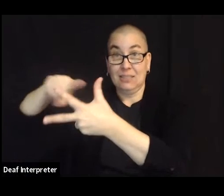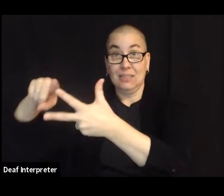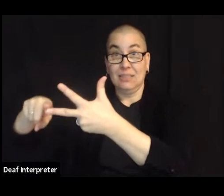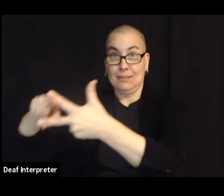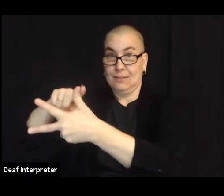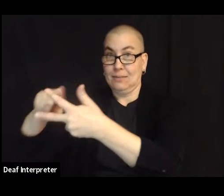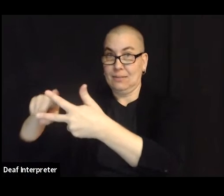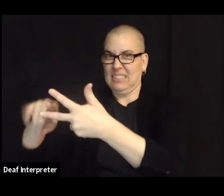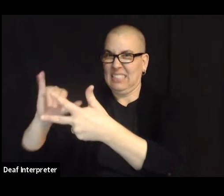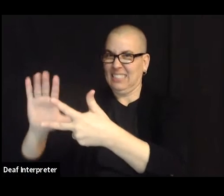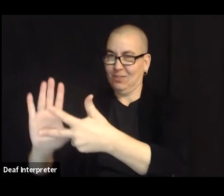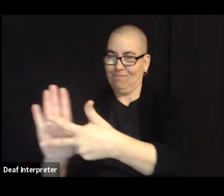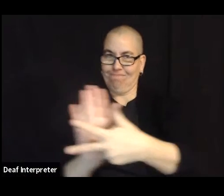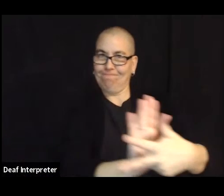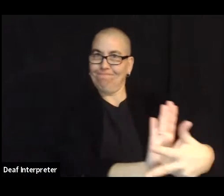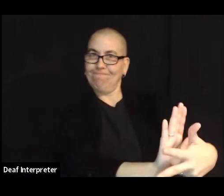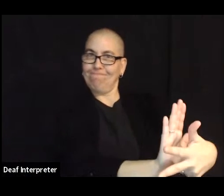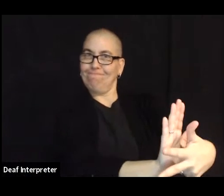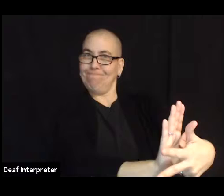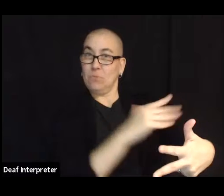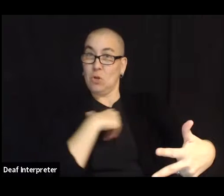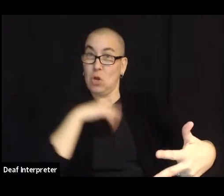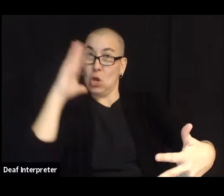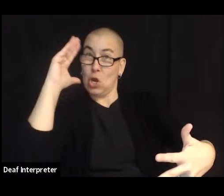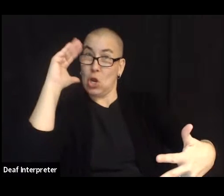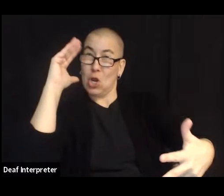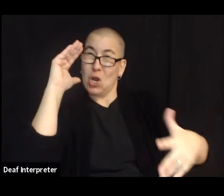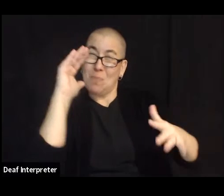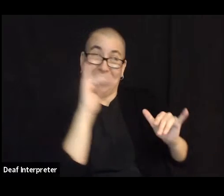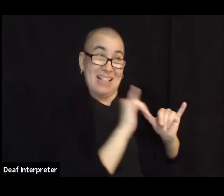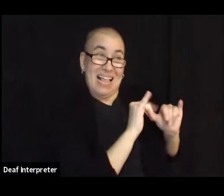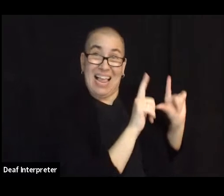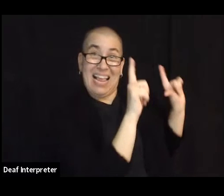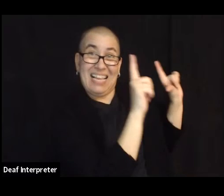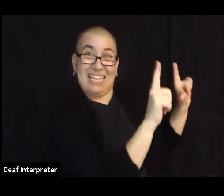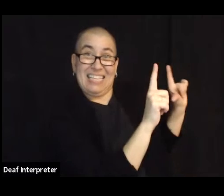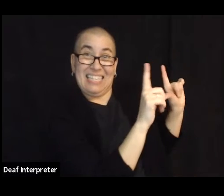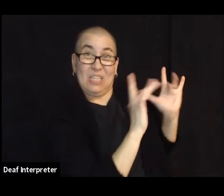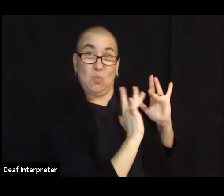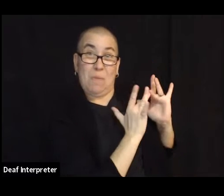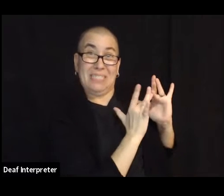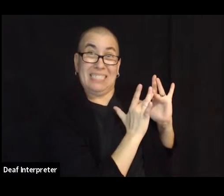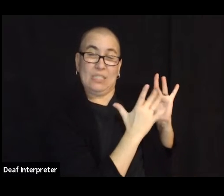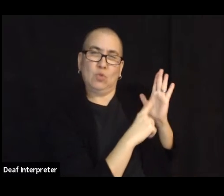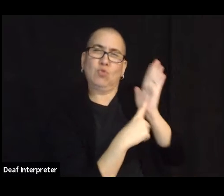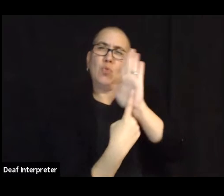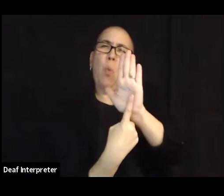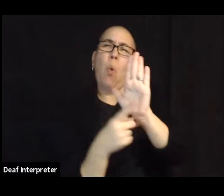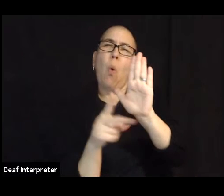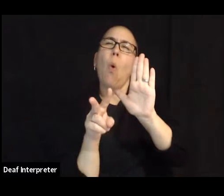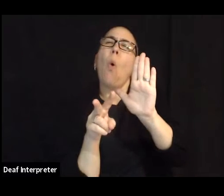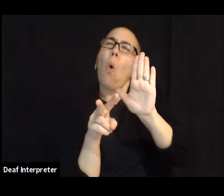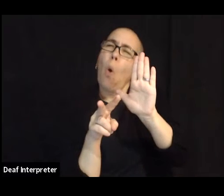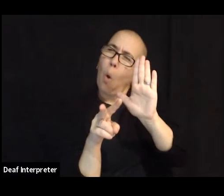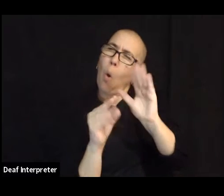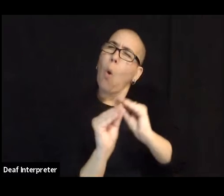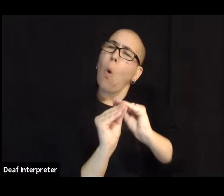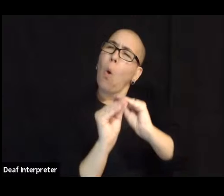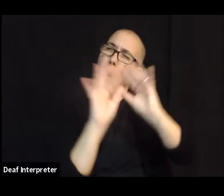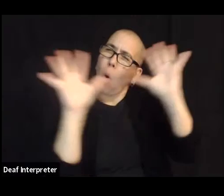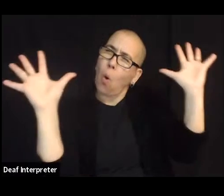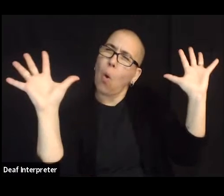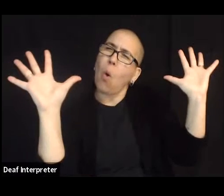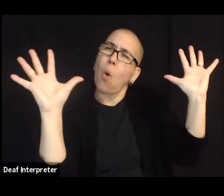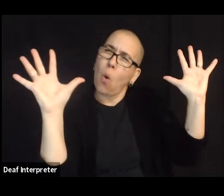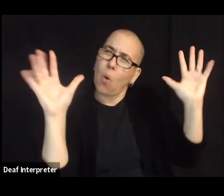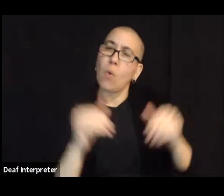different stages. We are currently still in phase 1A of vaccination. There are 3 sub-priority groups